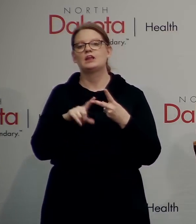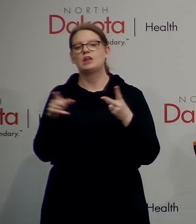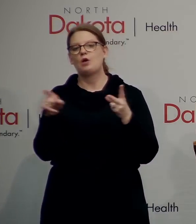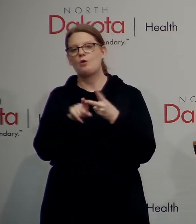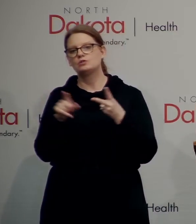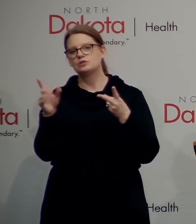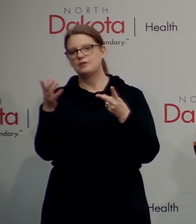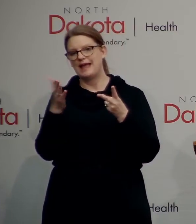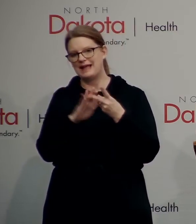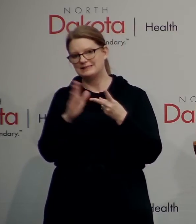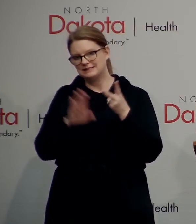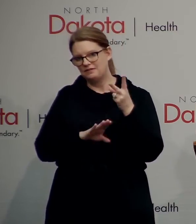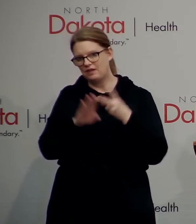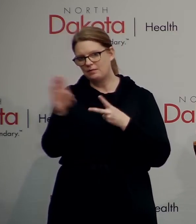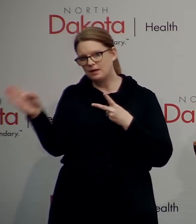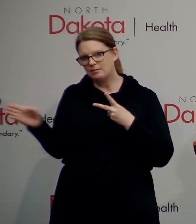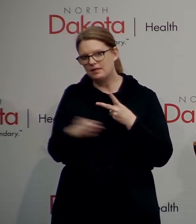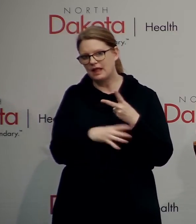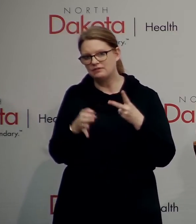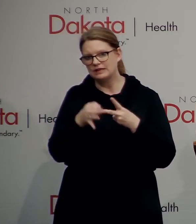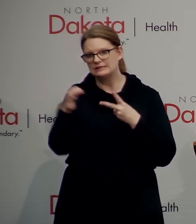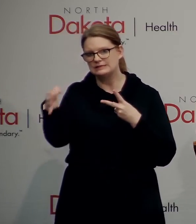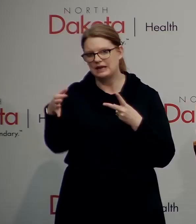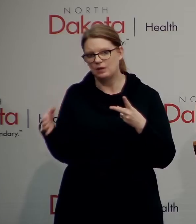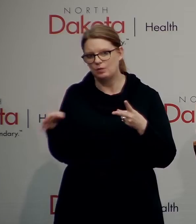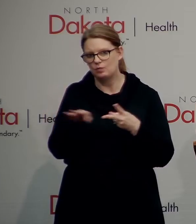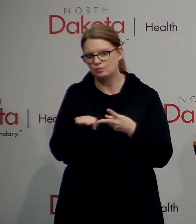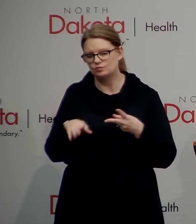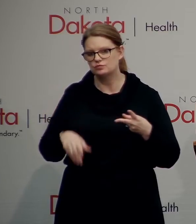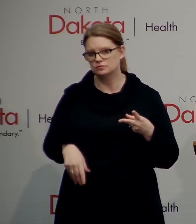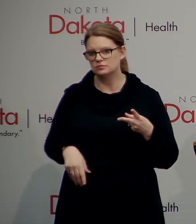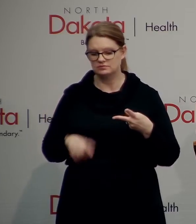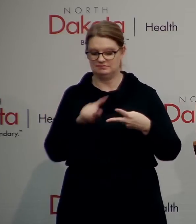asked to develop a plan for extended closures.